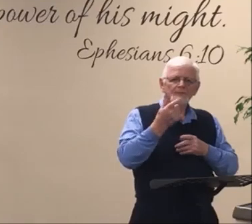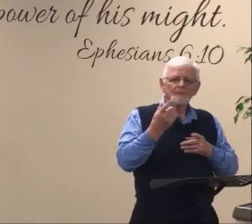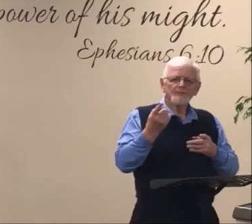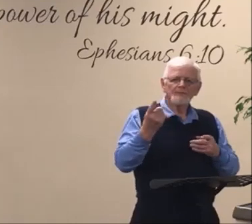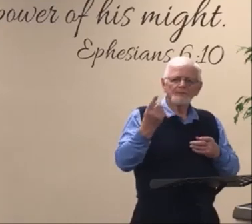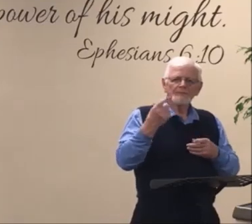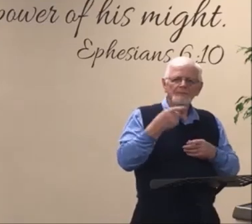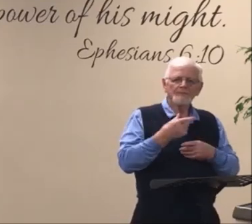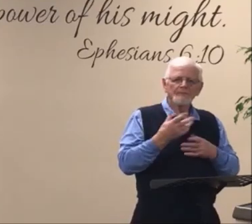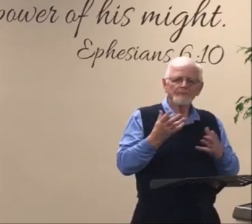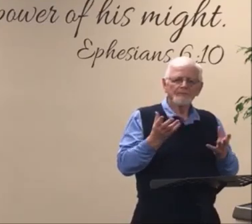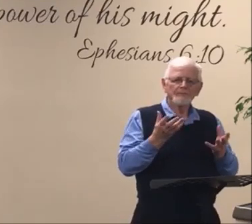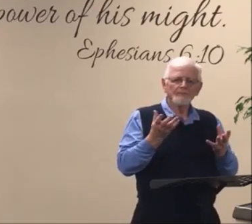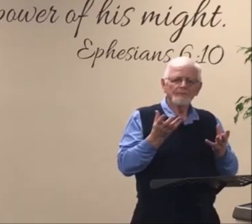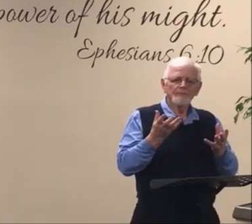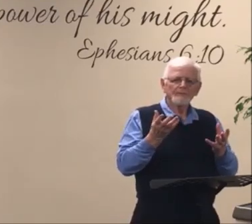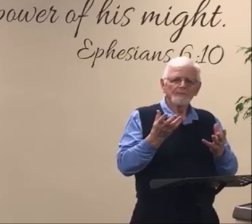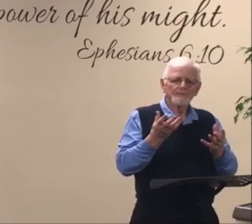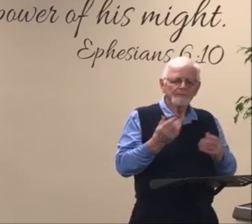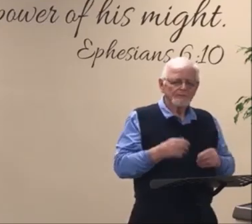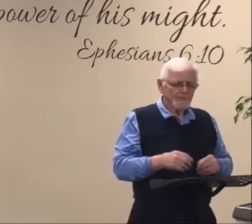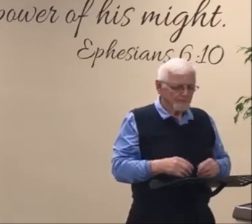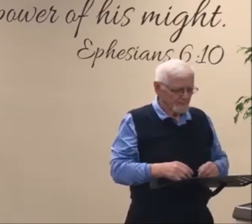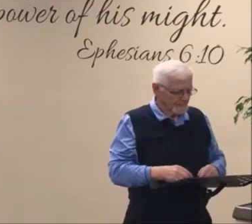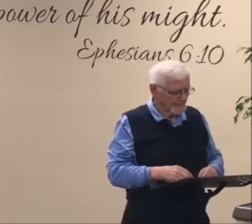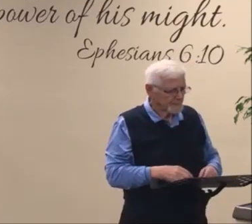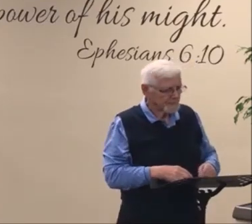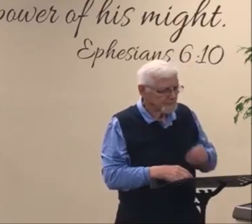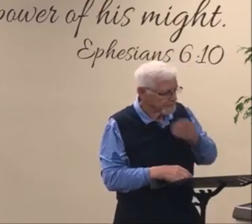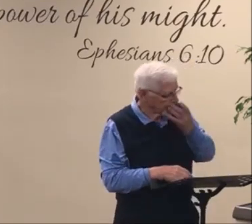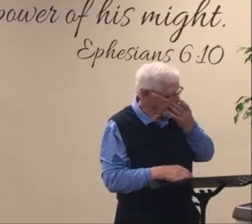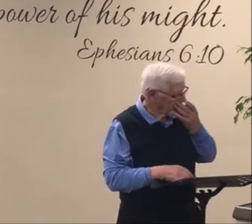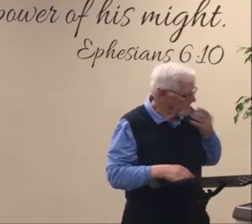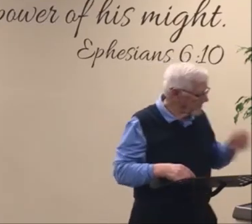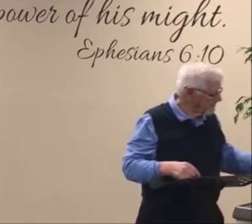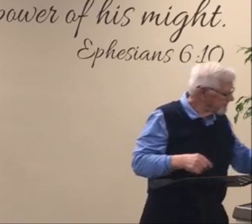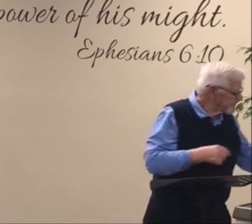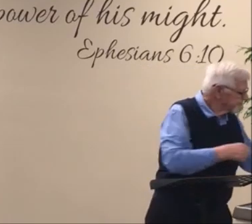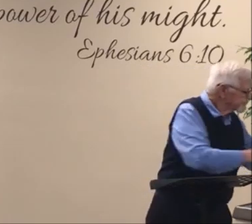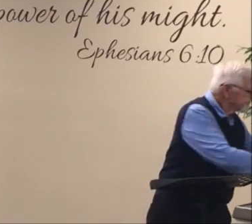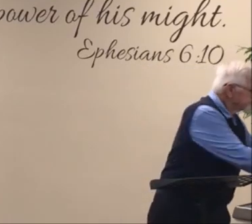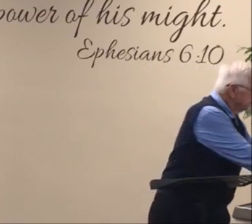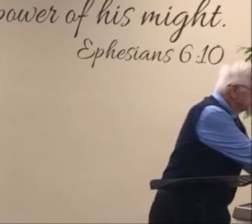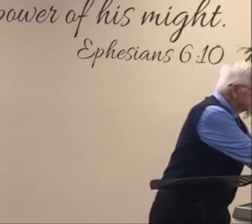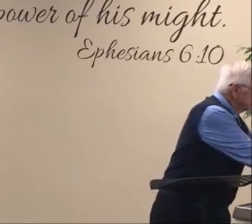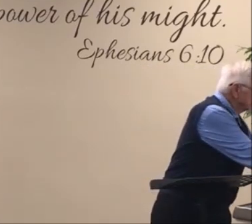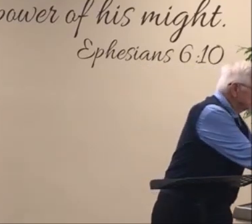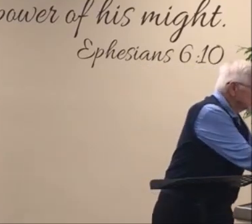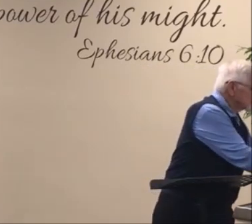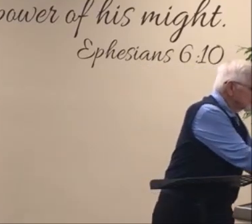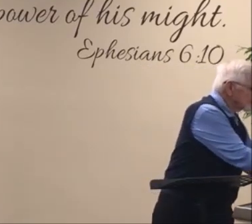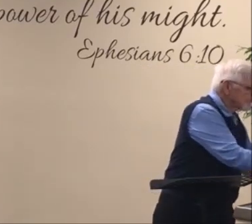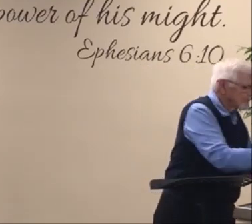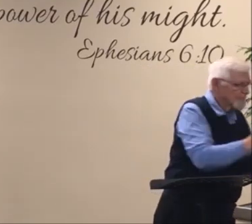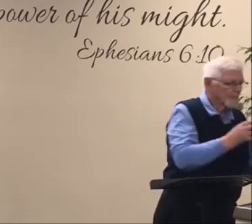Let's stand and be dismissed with something that we sang this morning. Just one verse of 357.